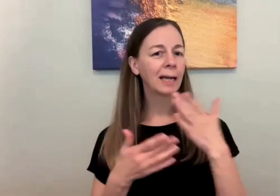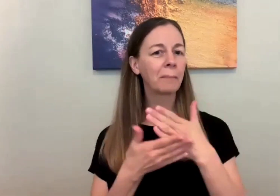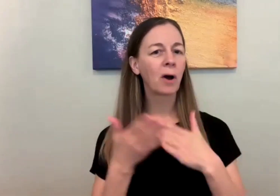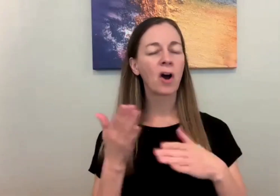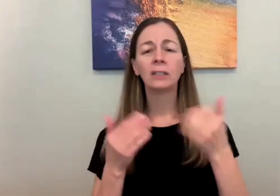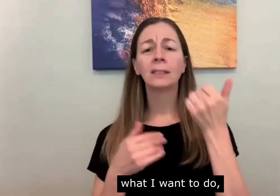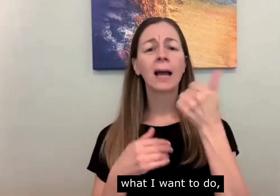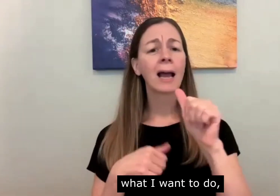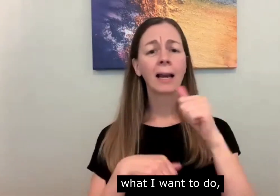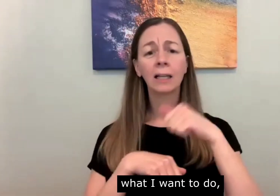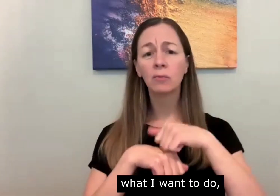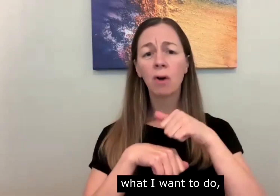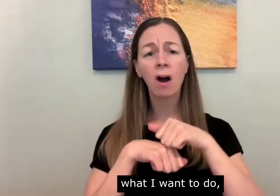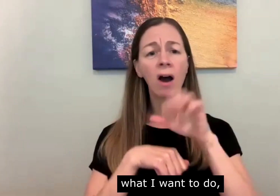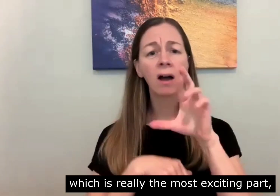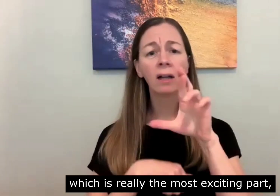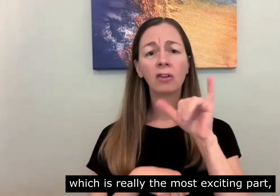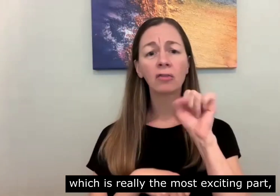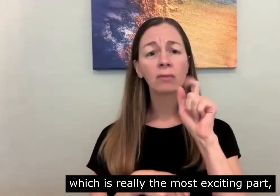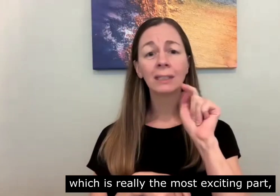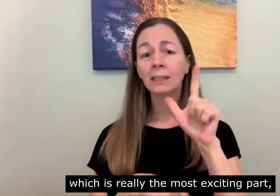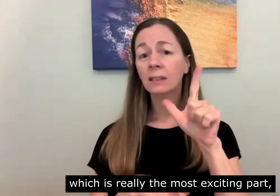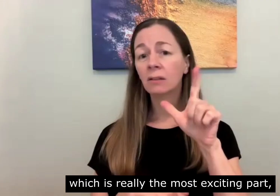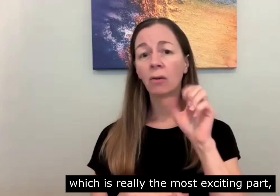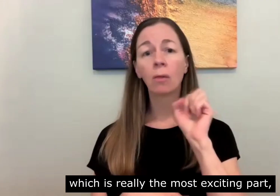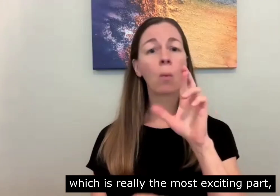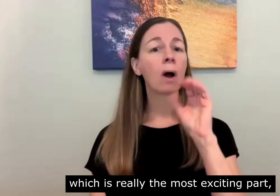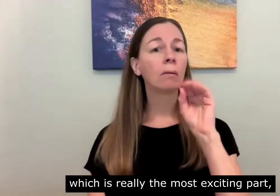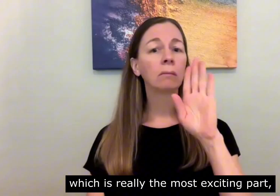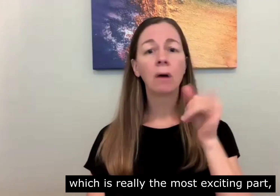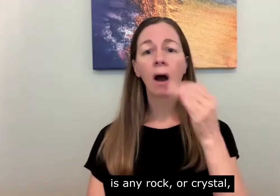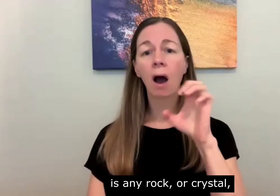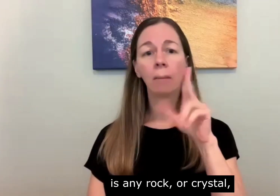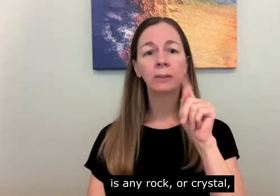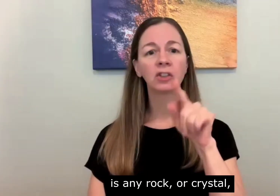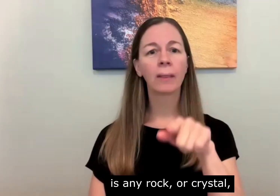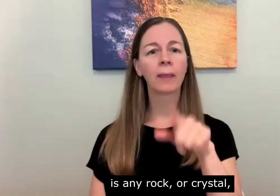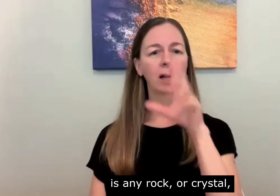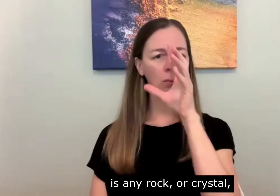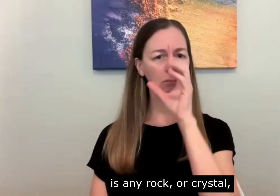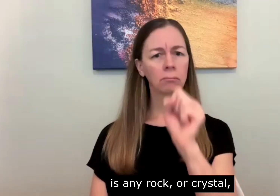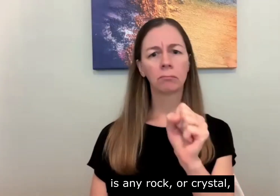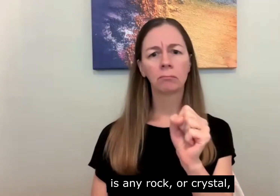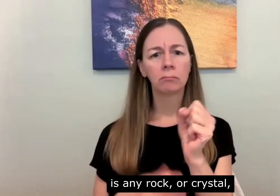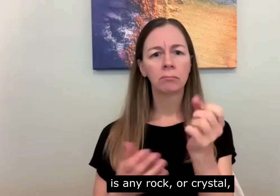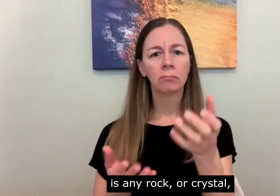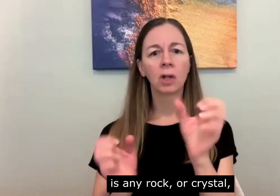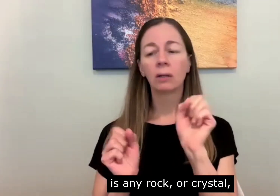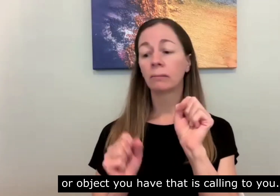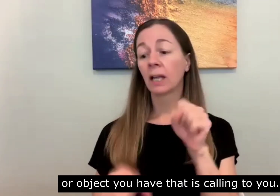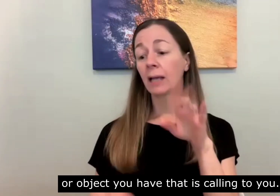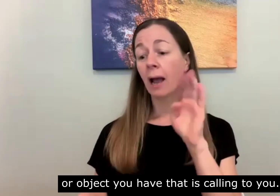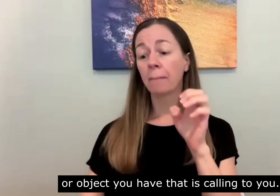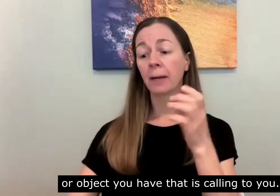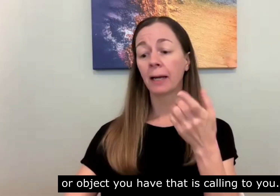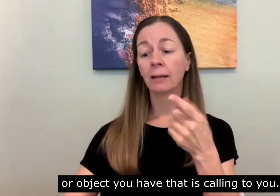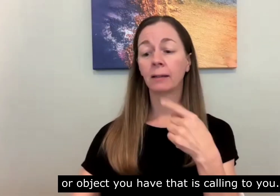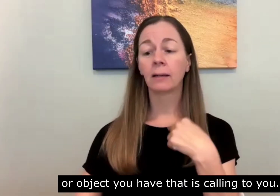What I want to do, which is really the most exciting part, is any rock or crystal or an object you have that is calling